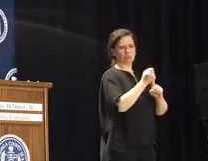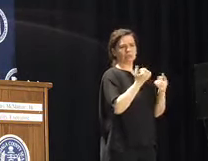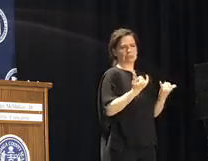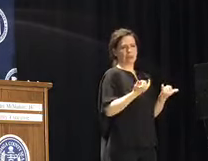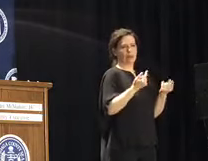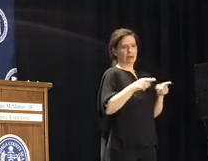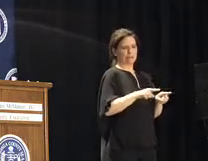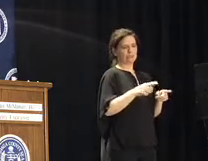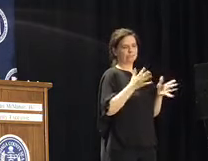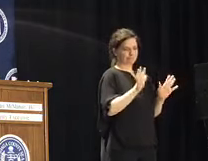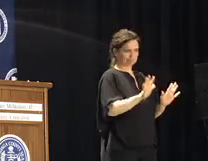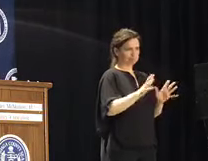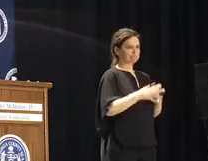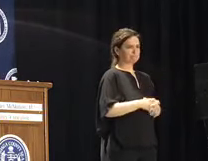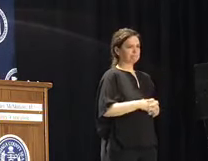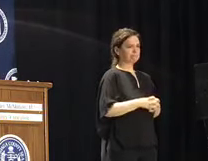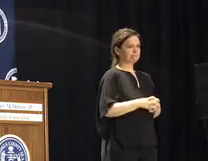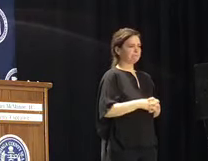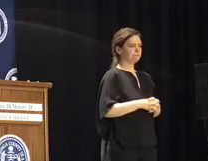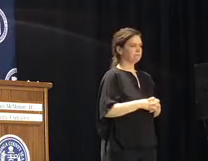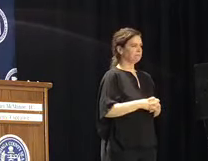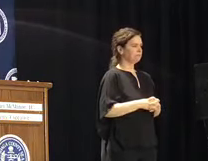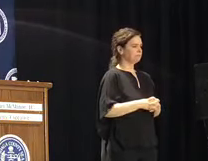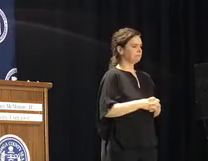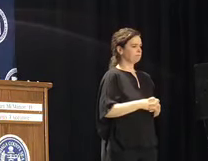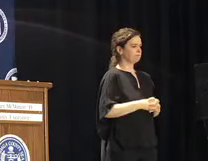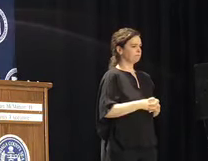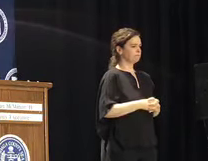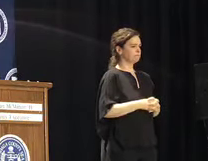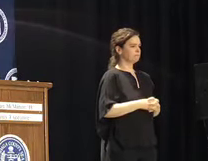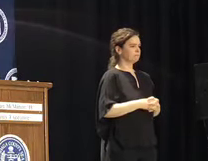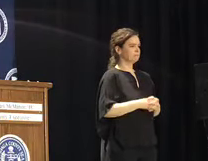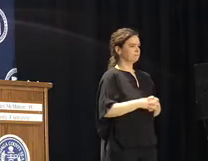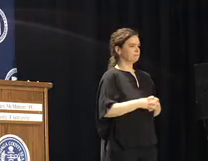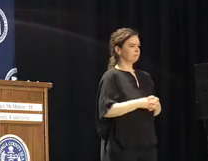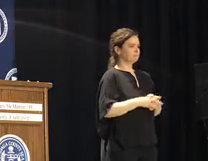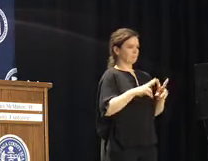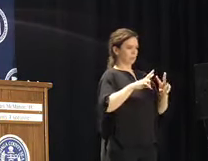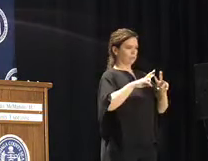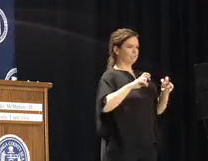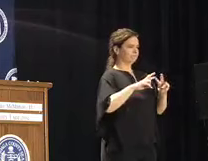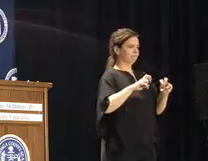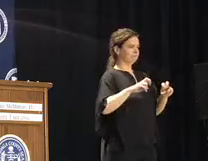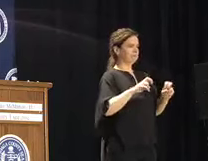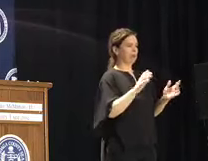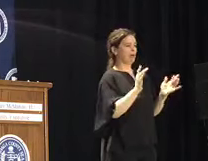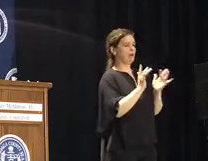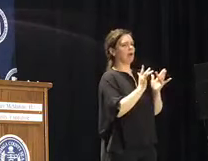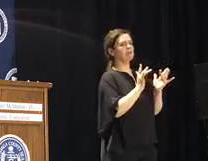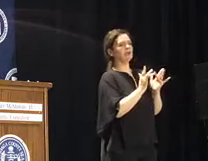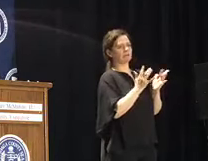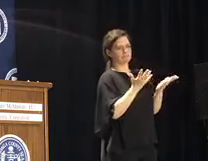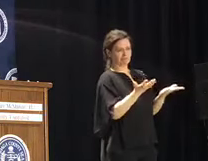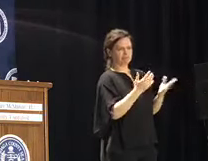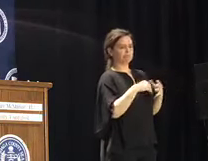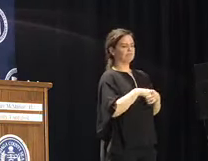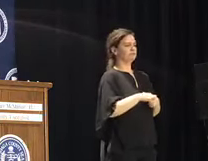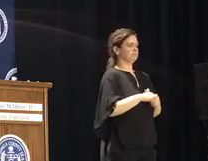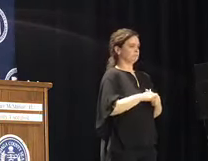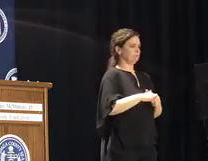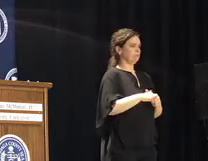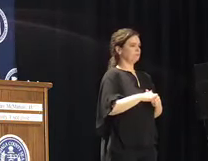help so that we can assess the type of contact you may or may had. For the most part, if